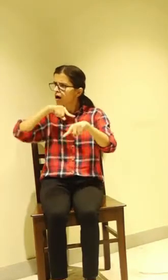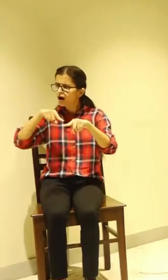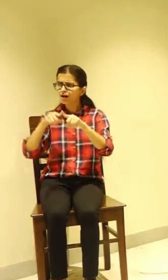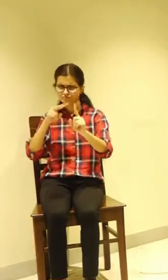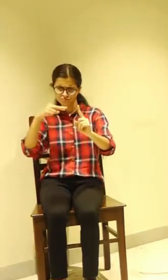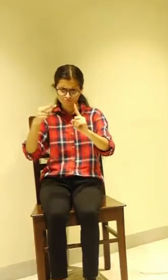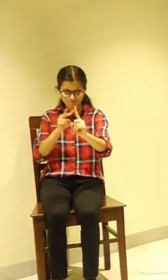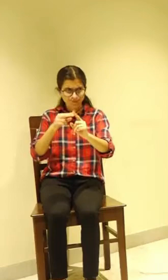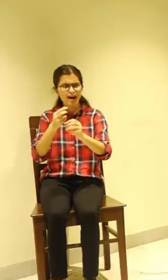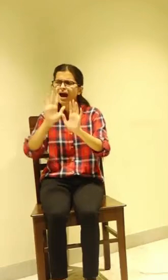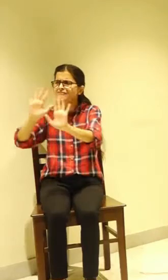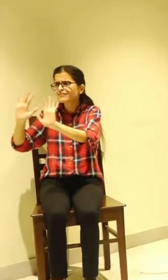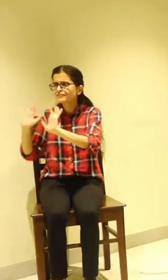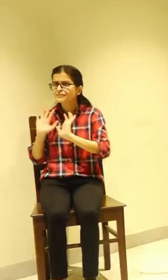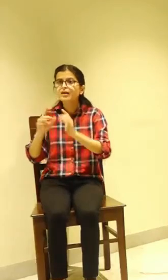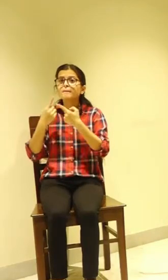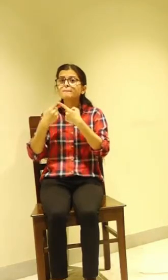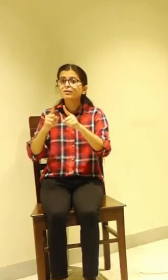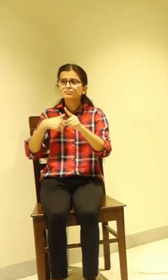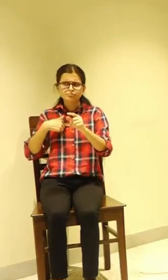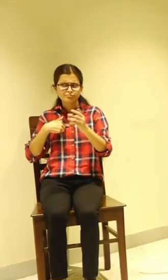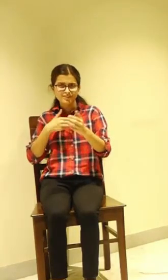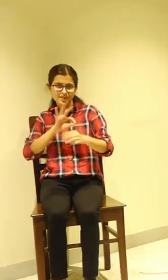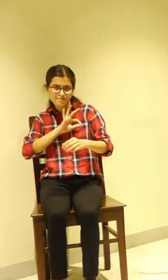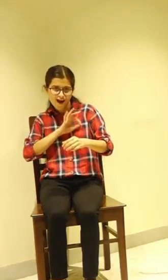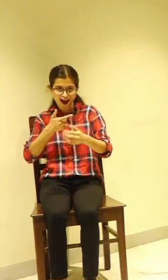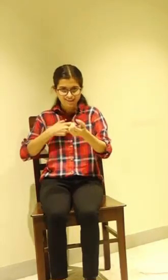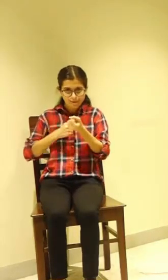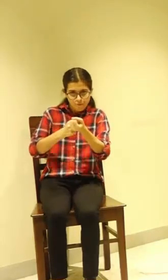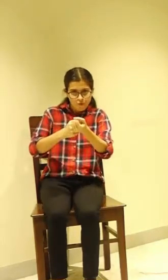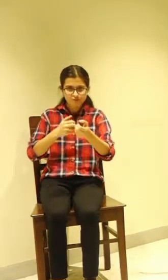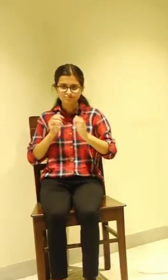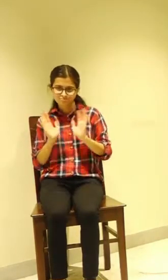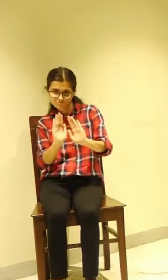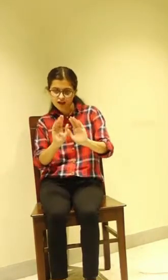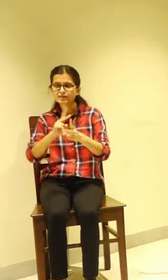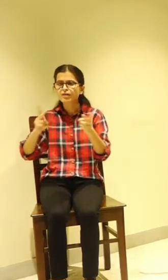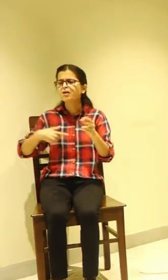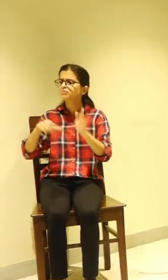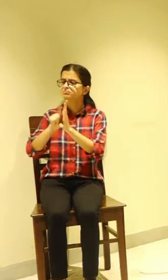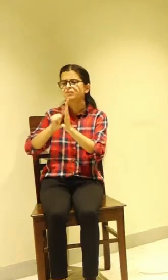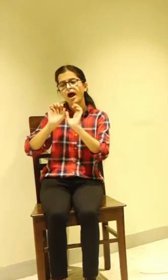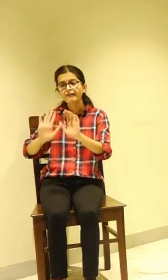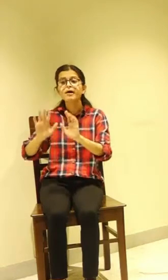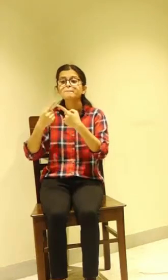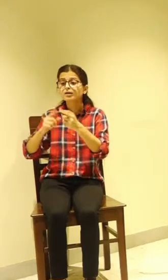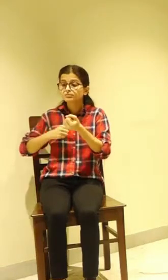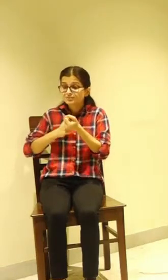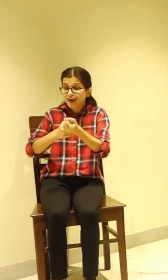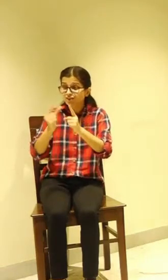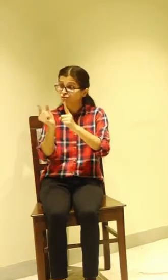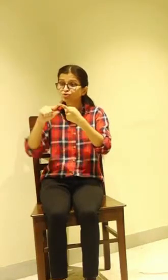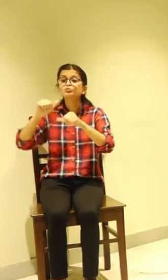that many of them had held and so voted in favor of. They didn't like procedure established by law, sure, but they didn't like due